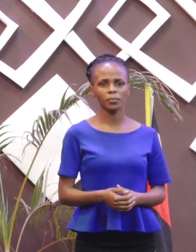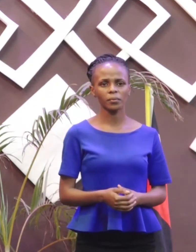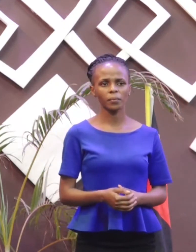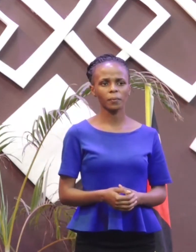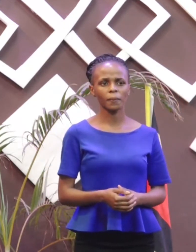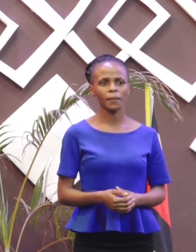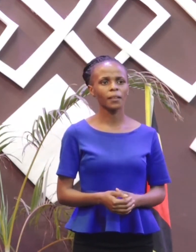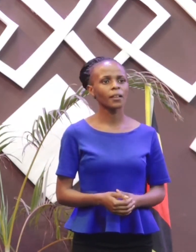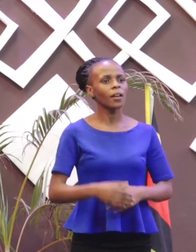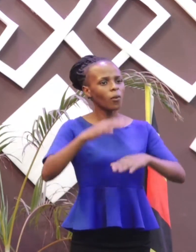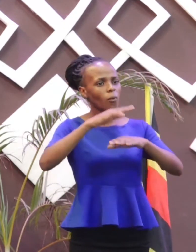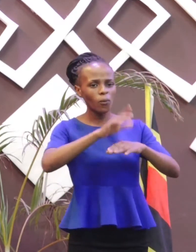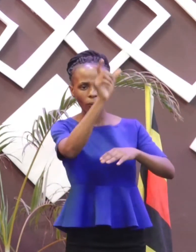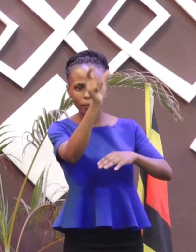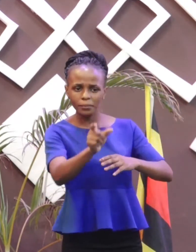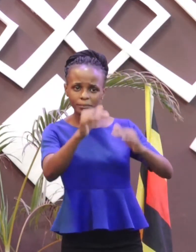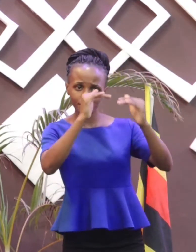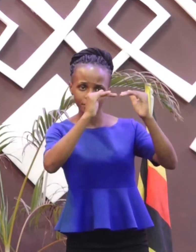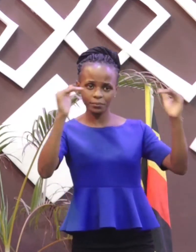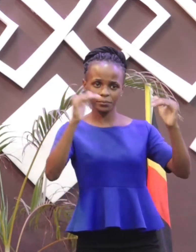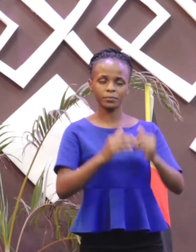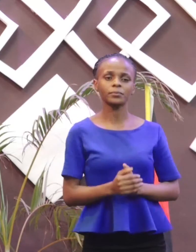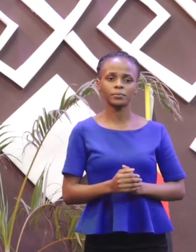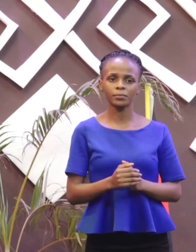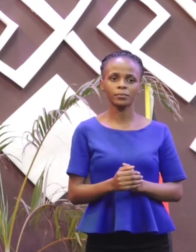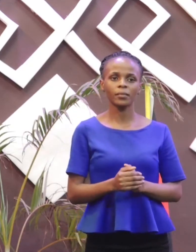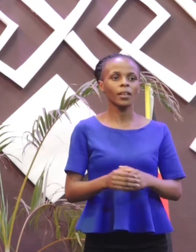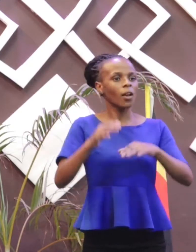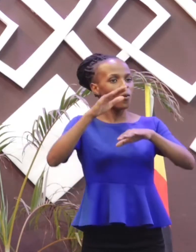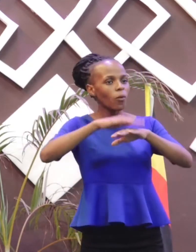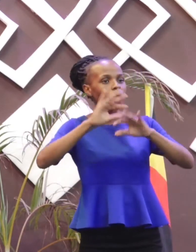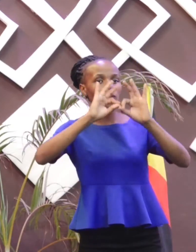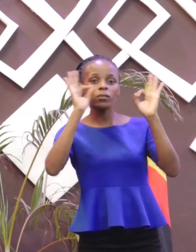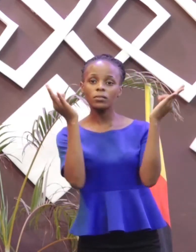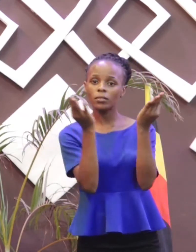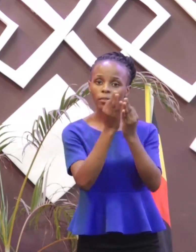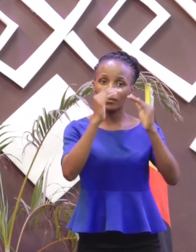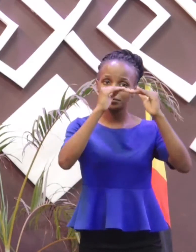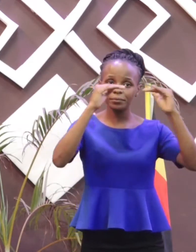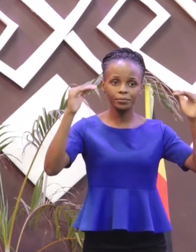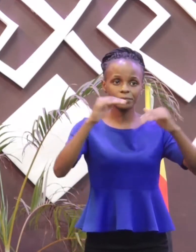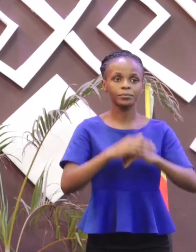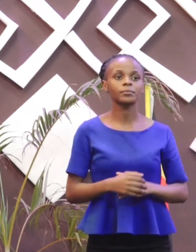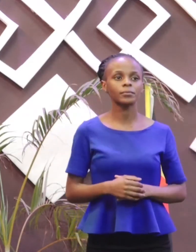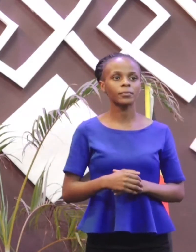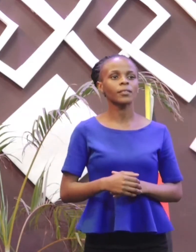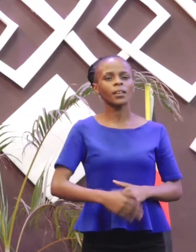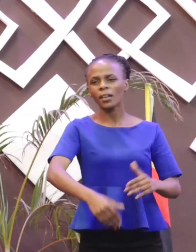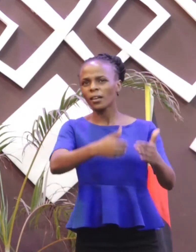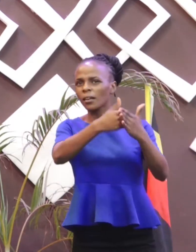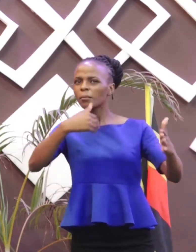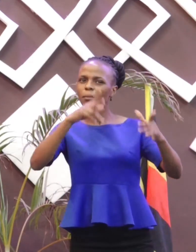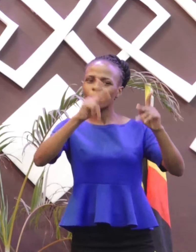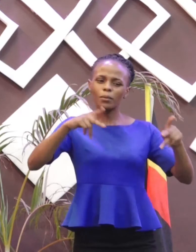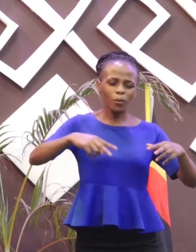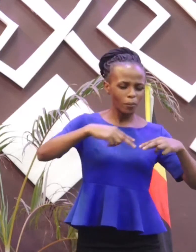agalo kola at a personal level kuongeri ya sechinomu at a family level ku level ya family before people